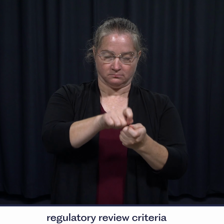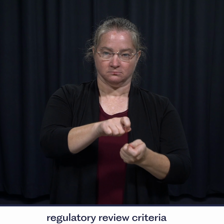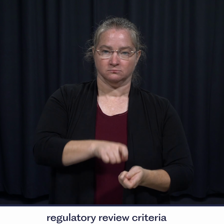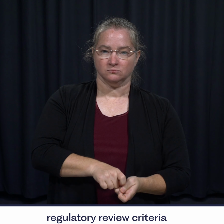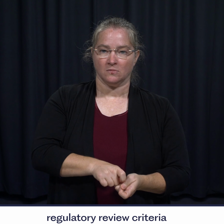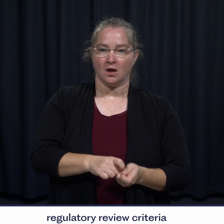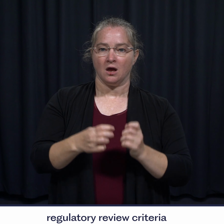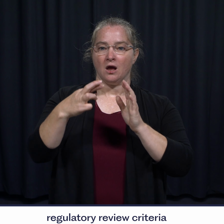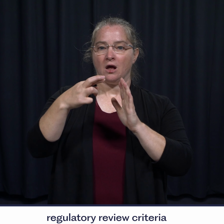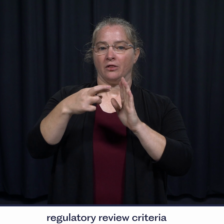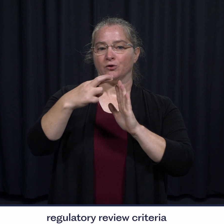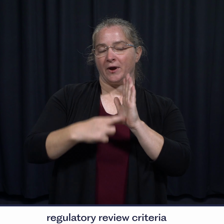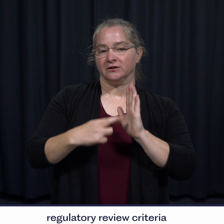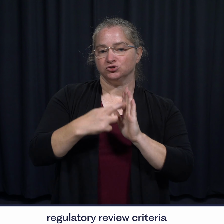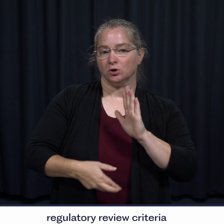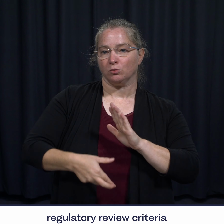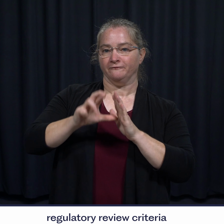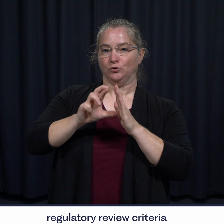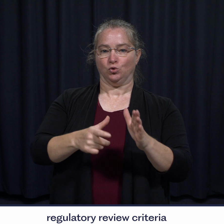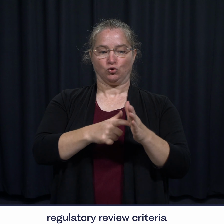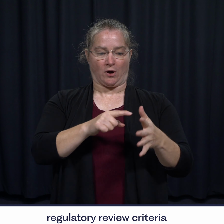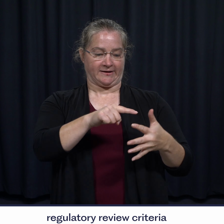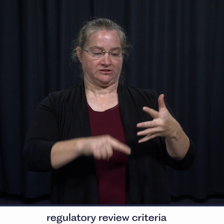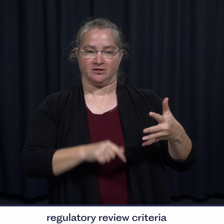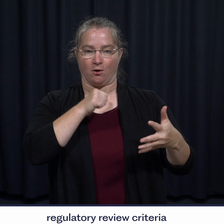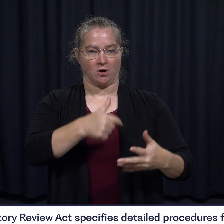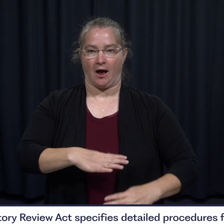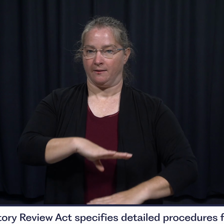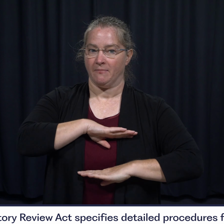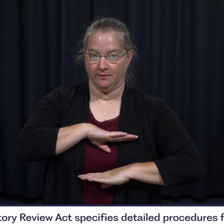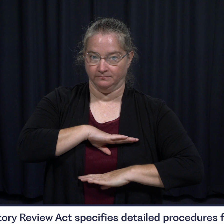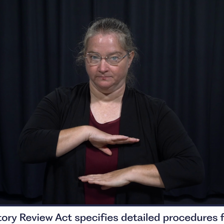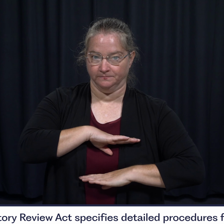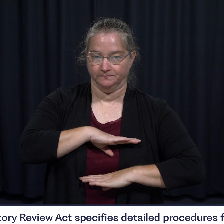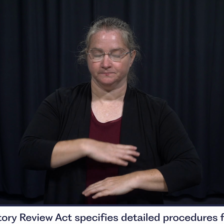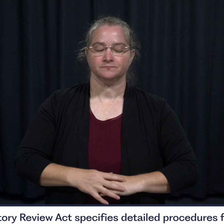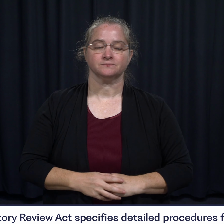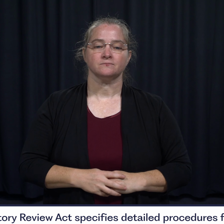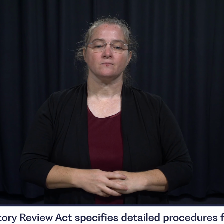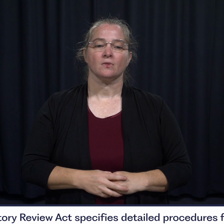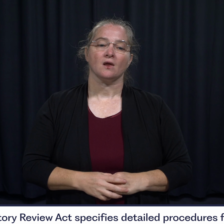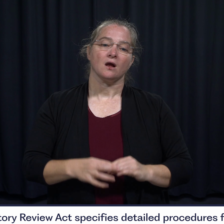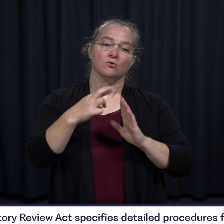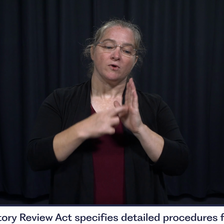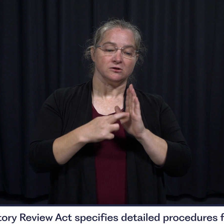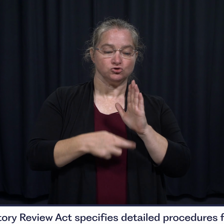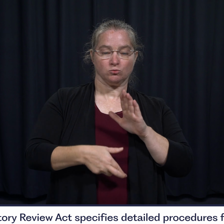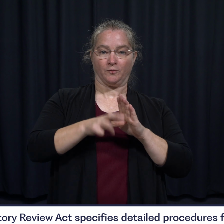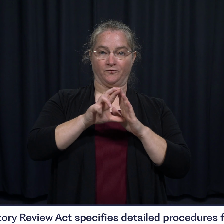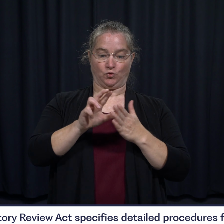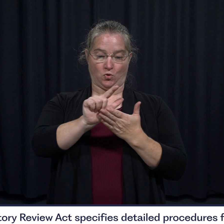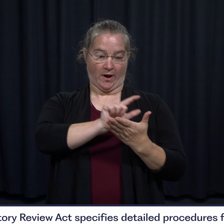review criteria which have not been met. The Regulatory Review Act specifies detailed procedures